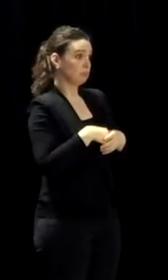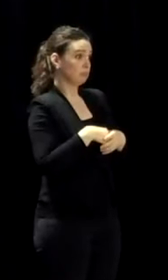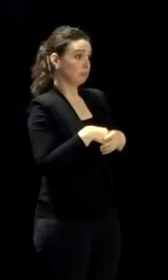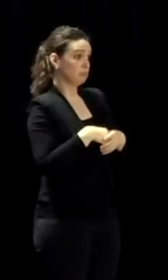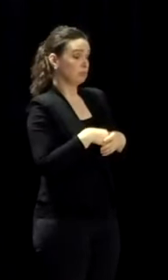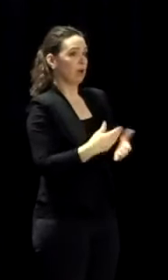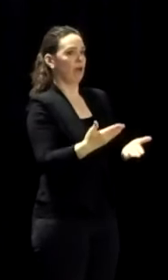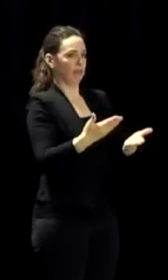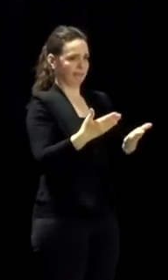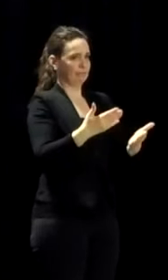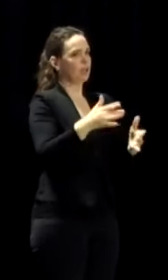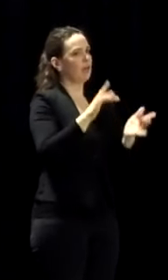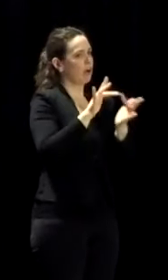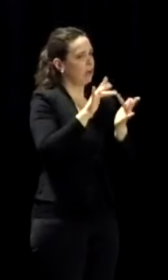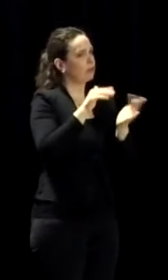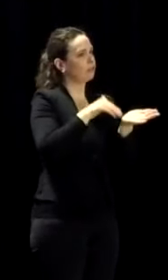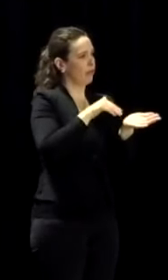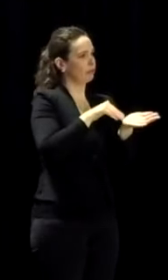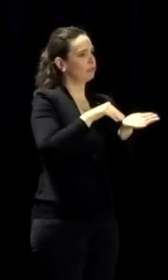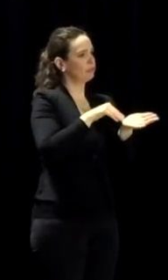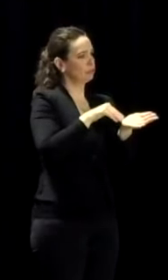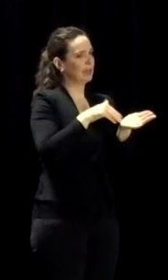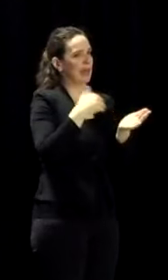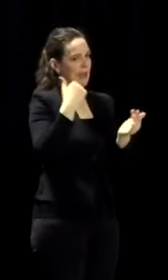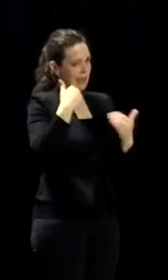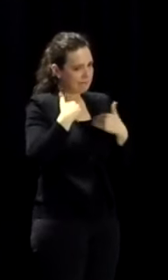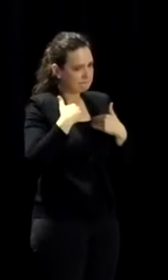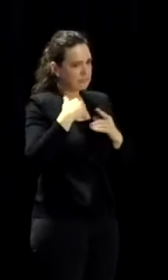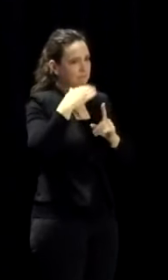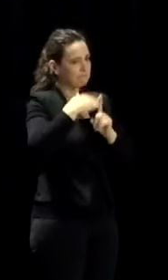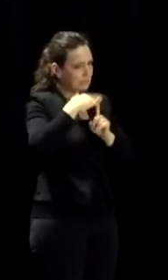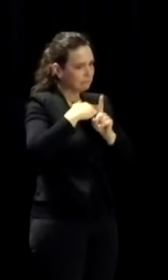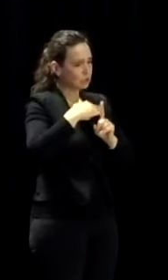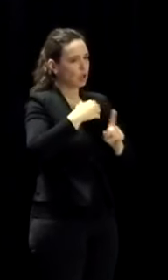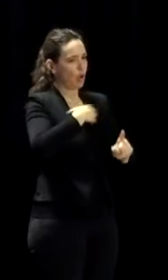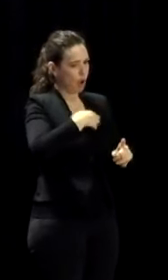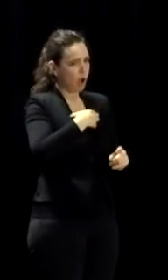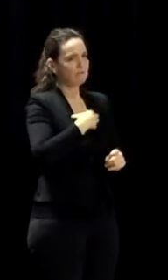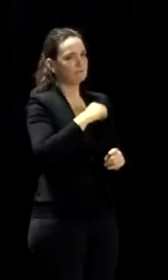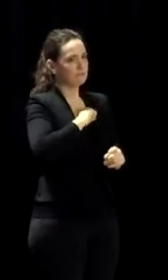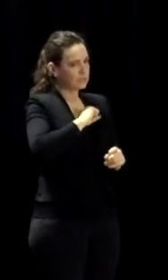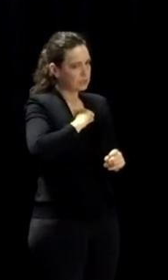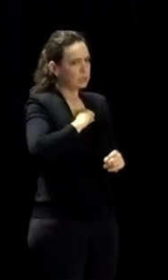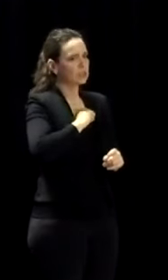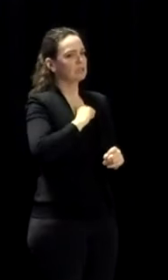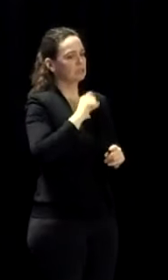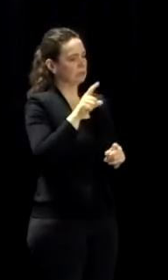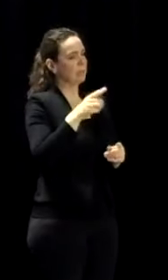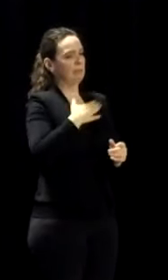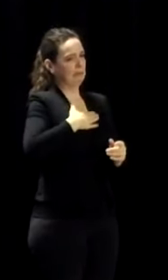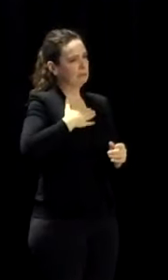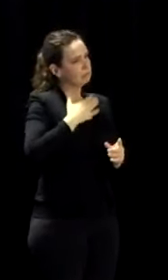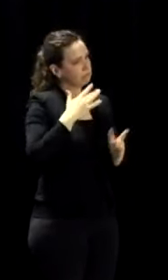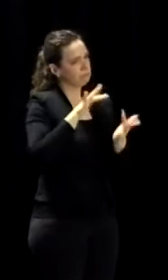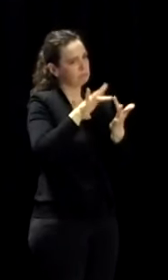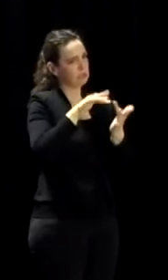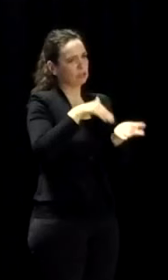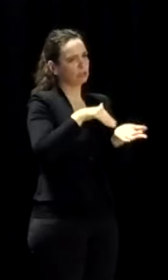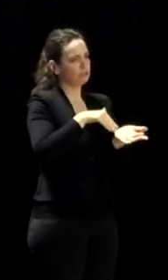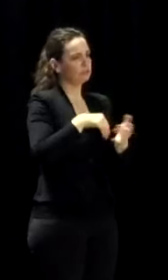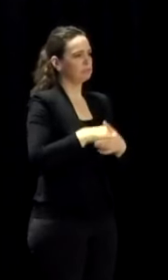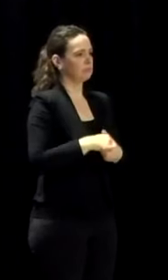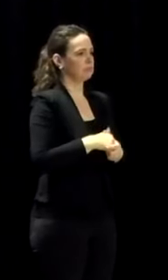to get tested. To Pastor Jaime's point, the way we really flatten the curve is we make sure sick people get